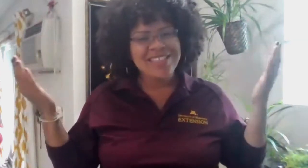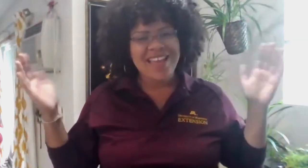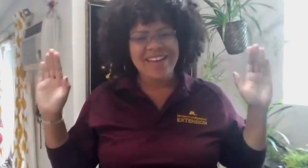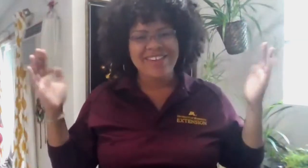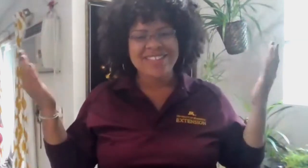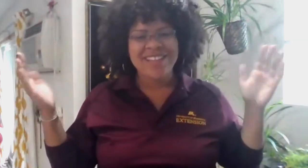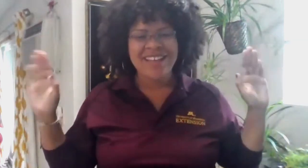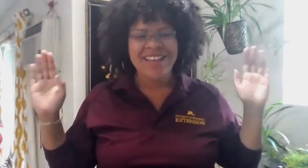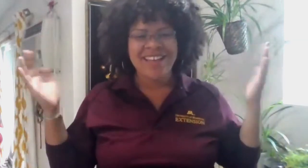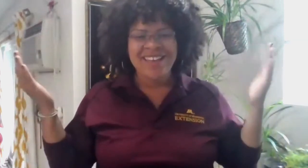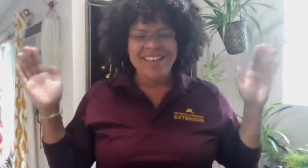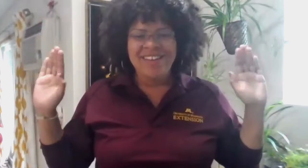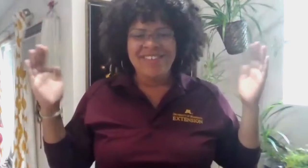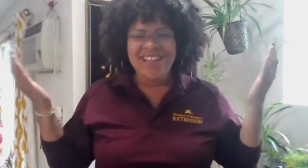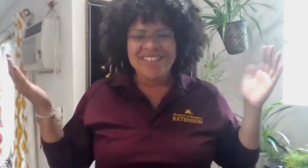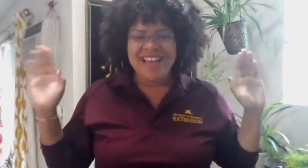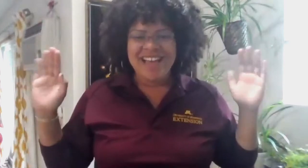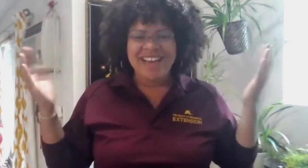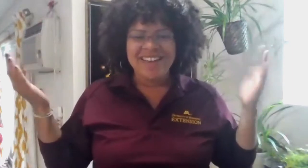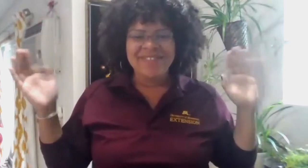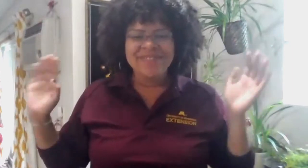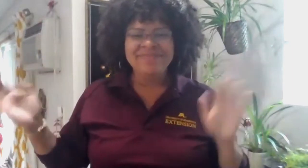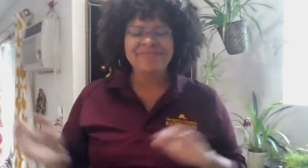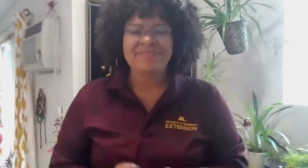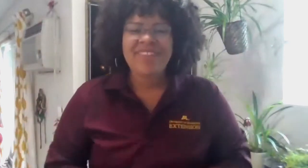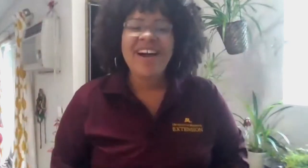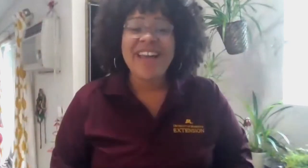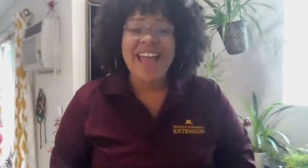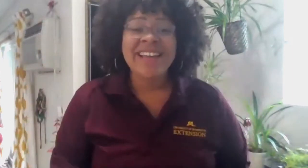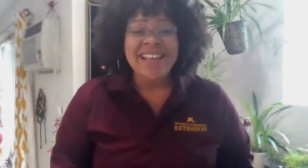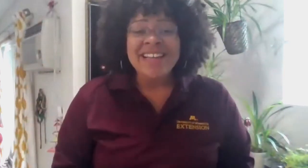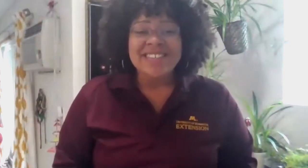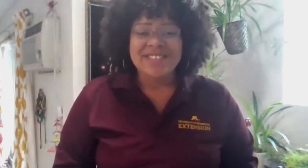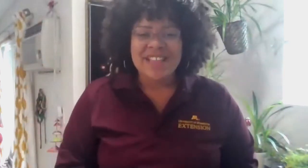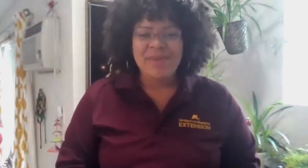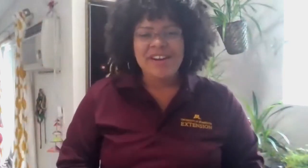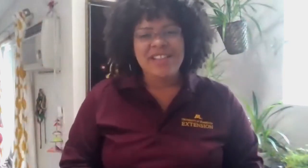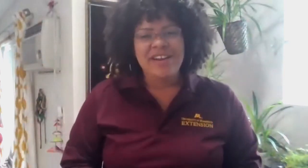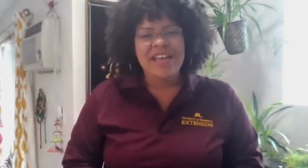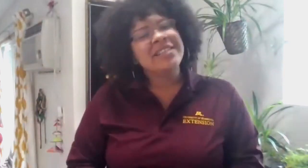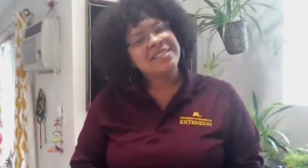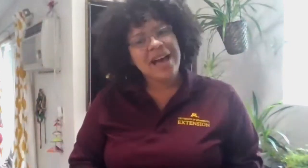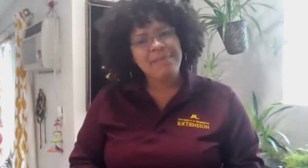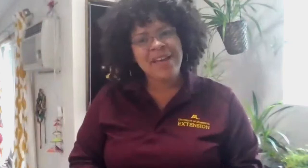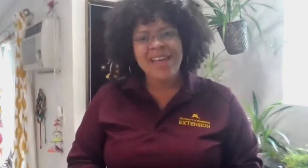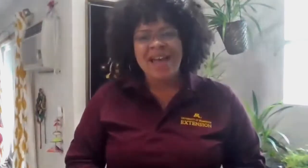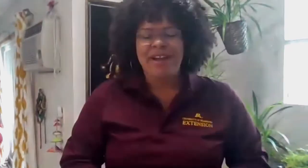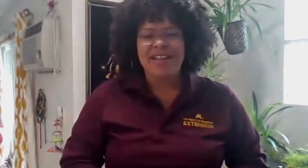sign language. Well done. Okay, so since we're already learning some American